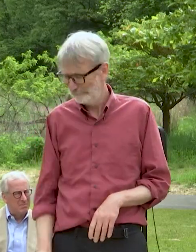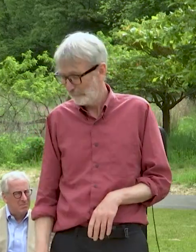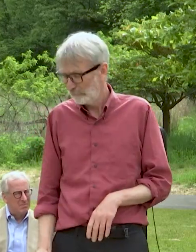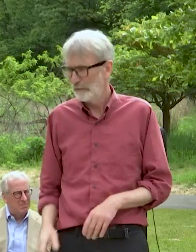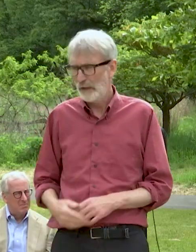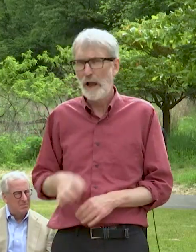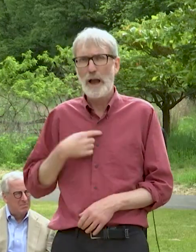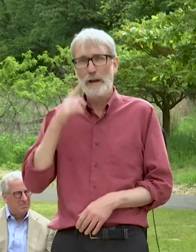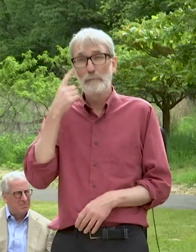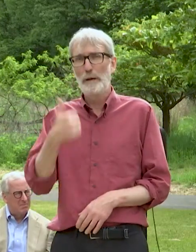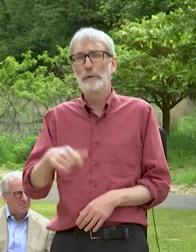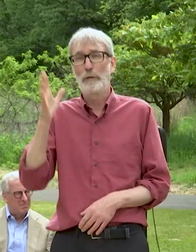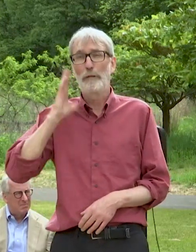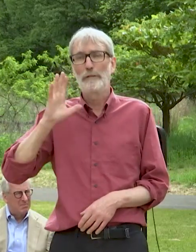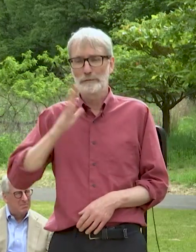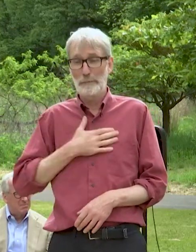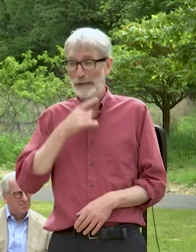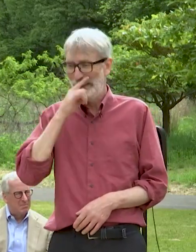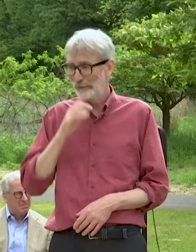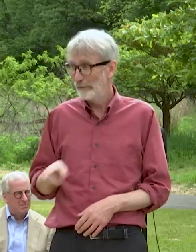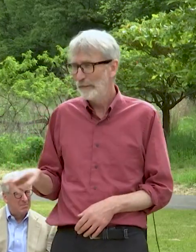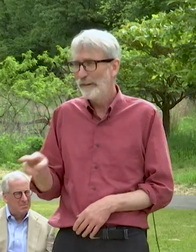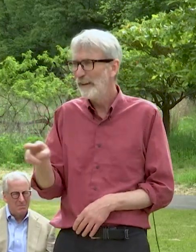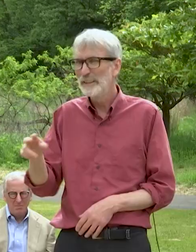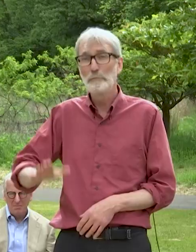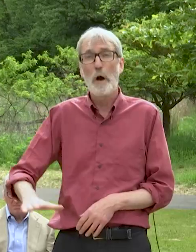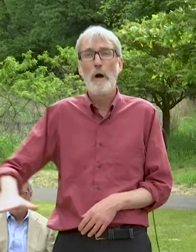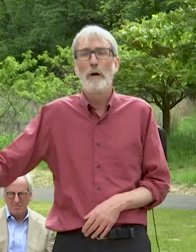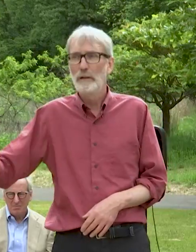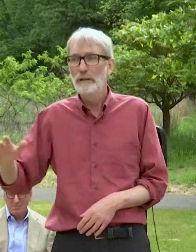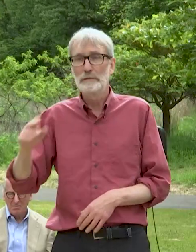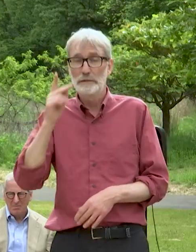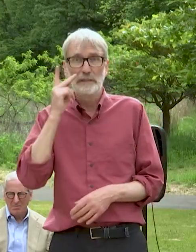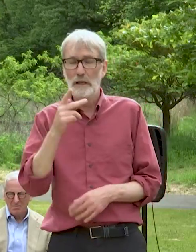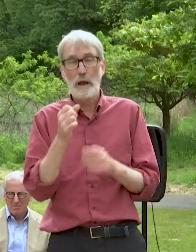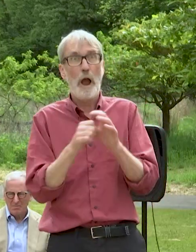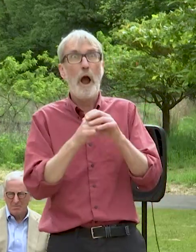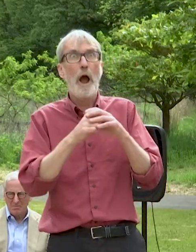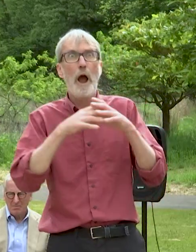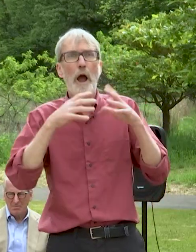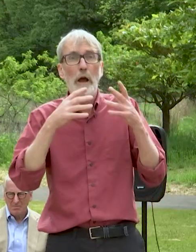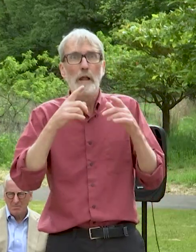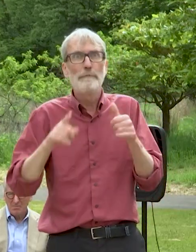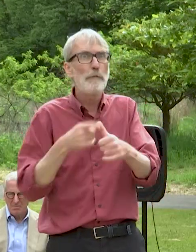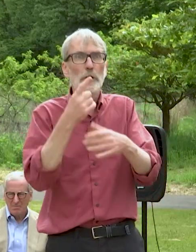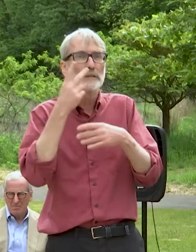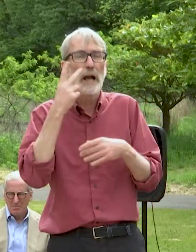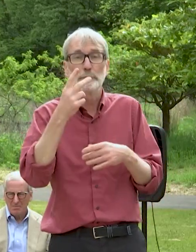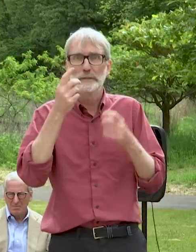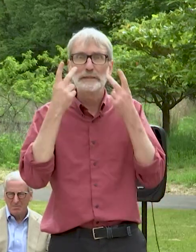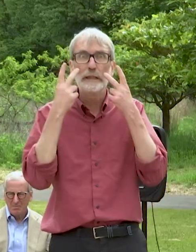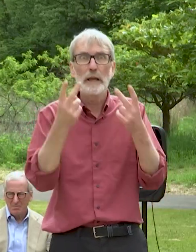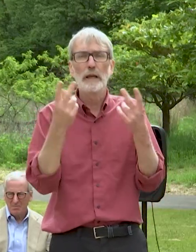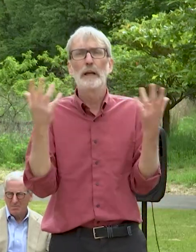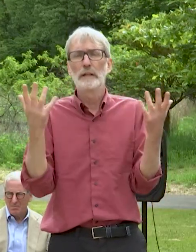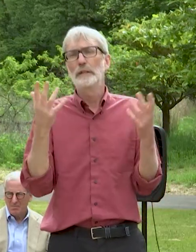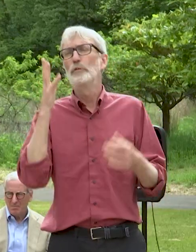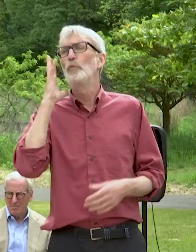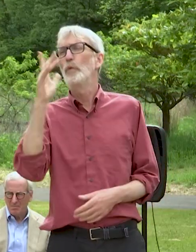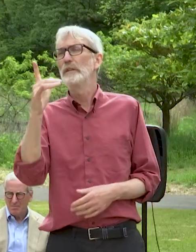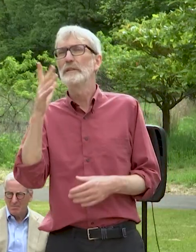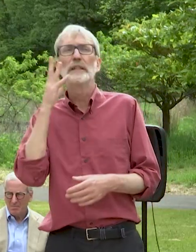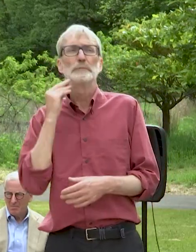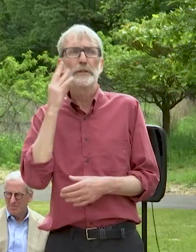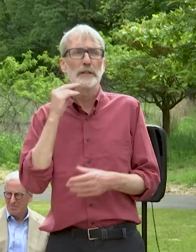when my kids were little, and you could see whenever they've seen something for the first time, and that's what people are going to